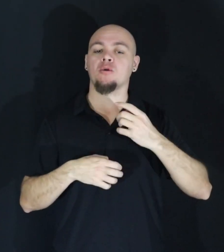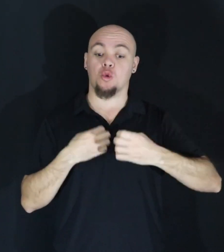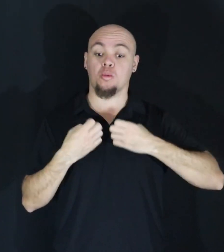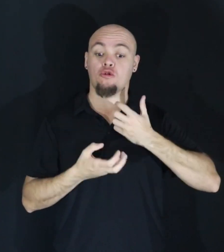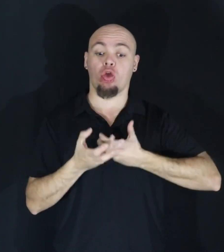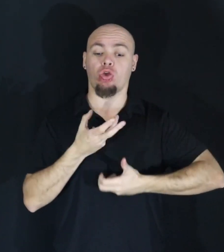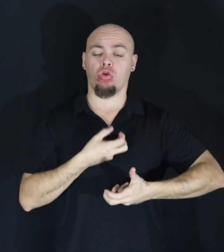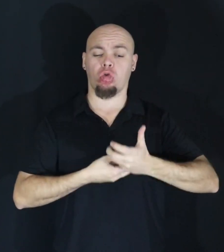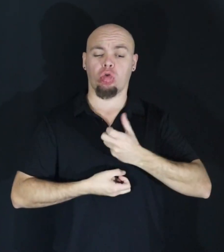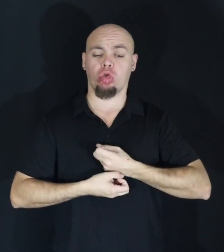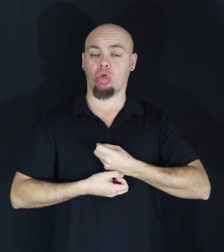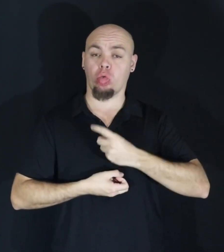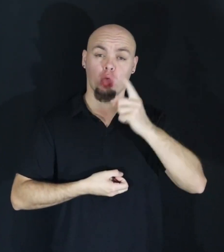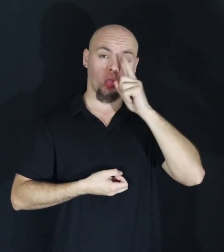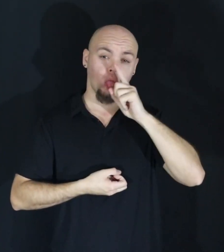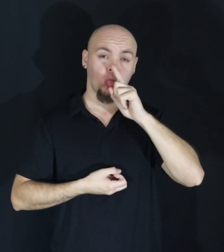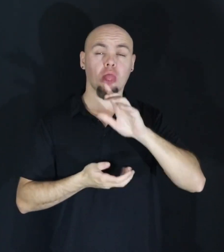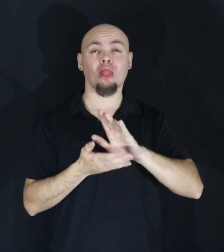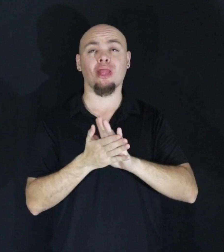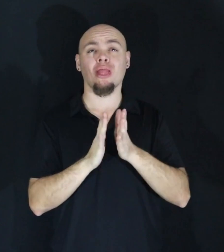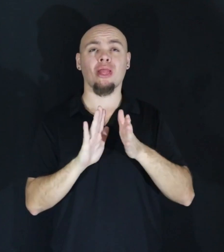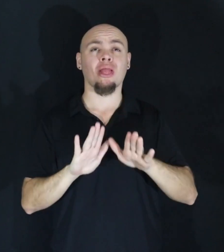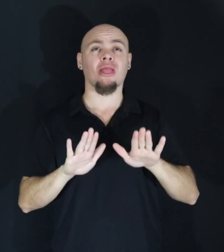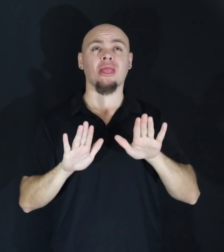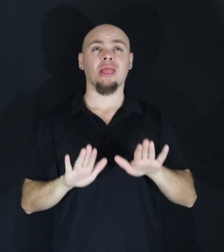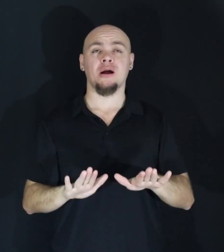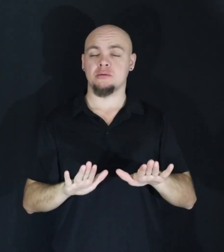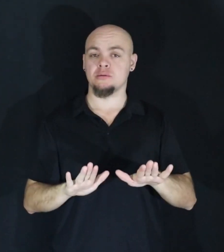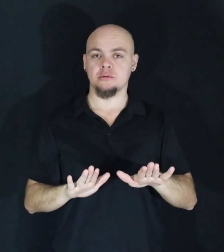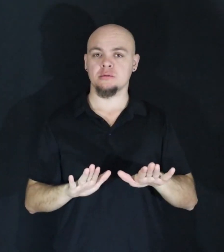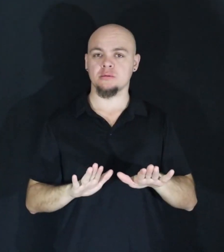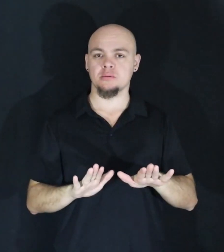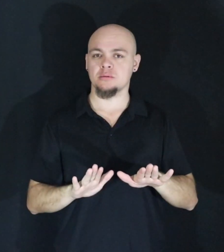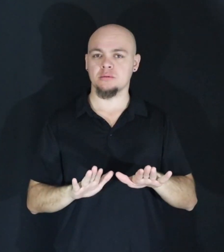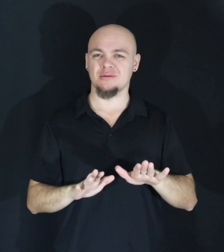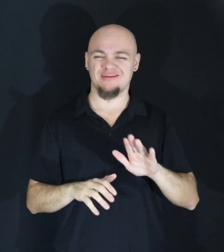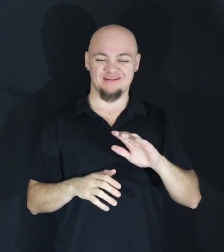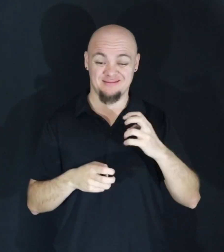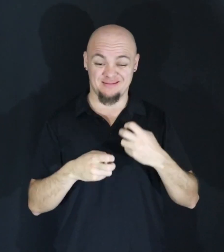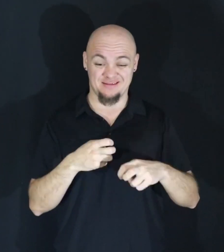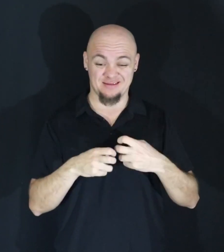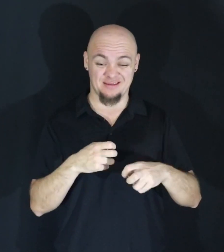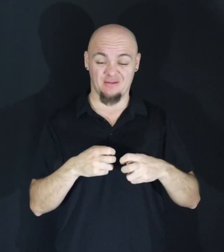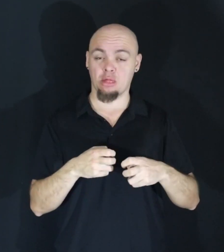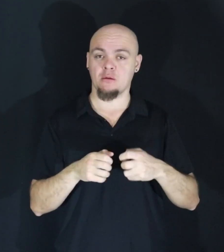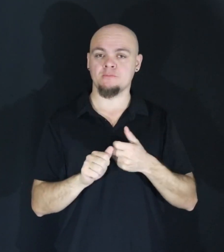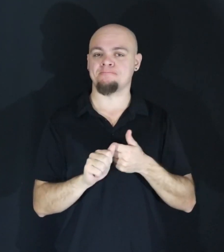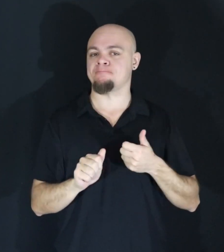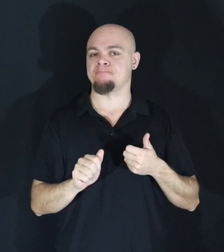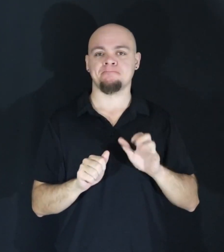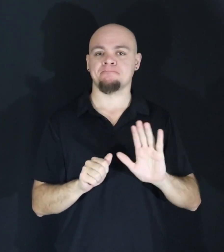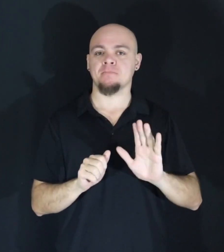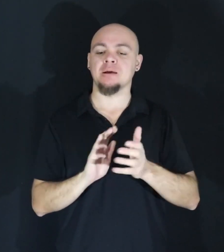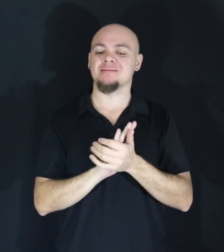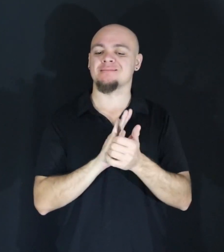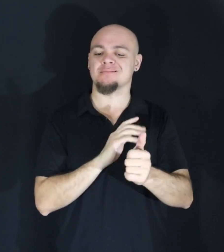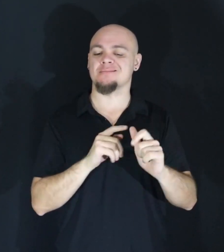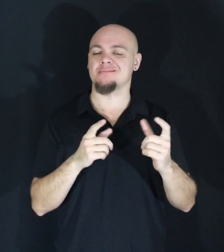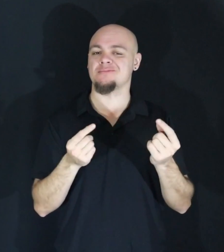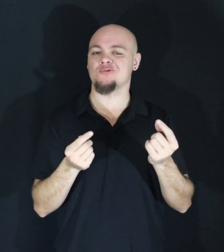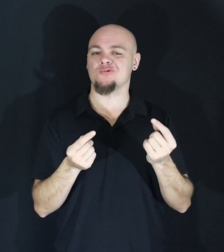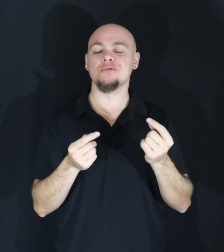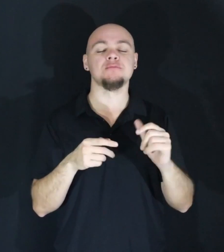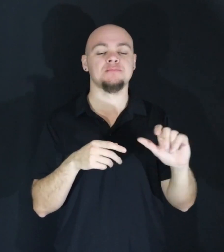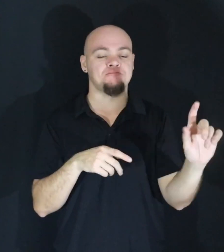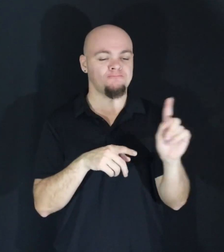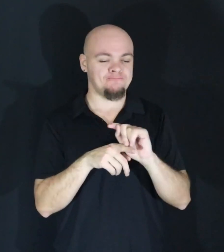emotions, pretending to be peaceful, or avoiding difficulty. It's a skill we develop by training our